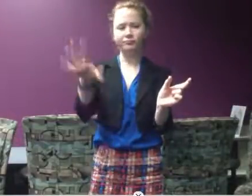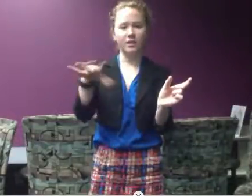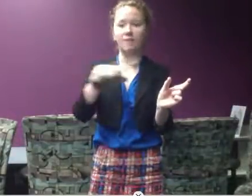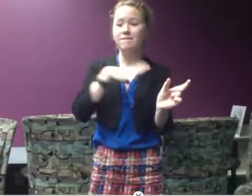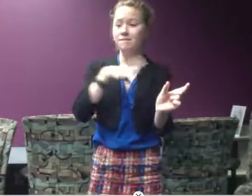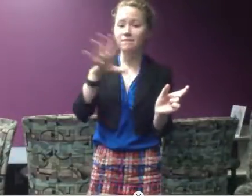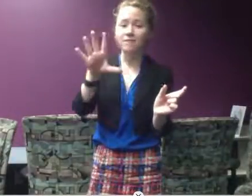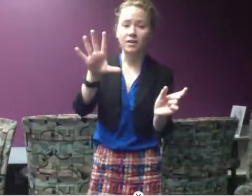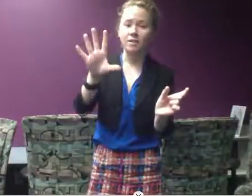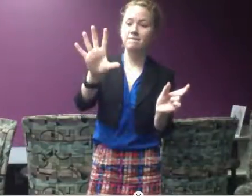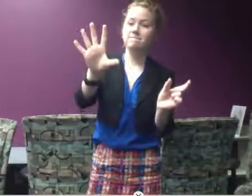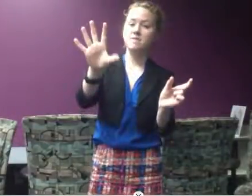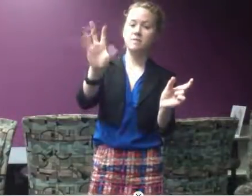it